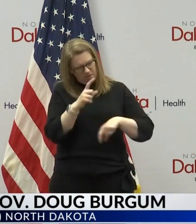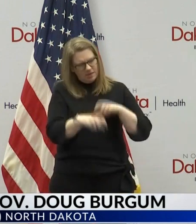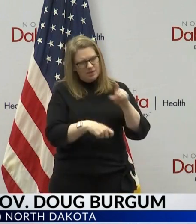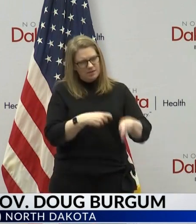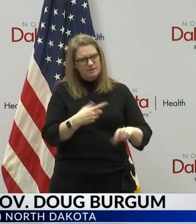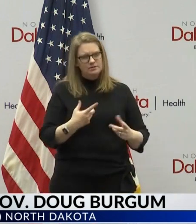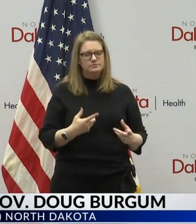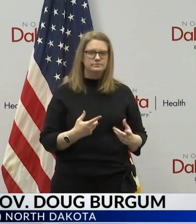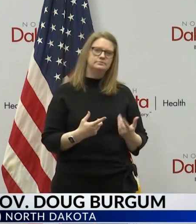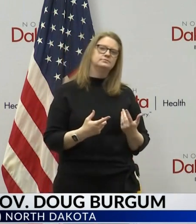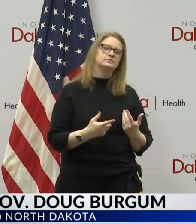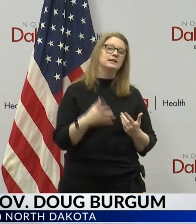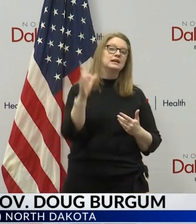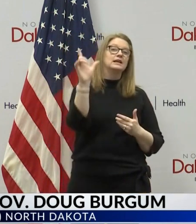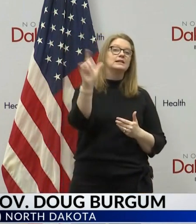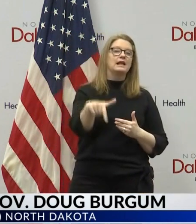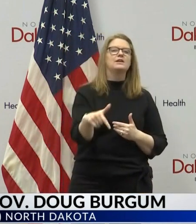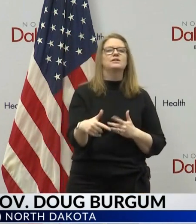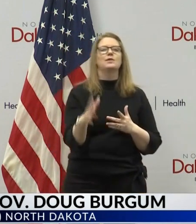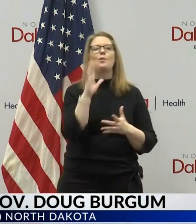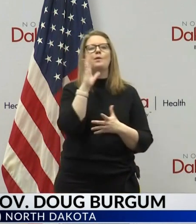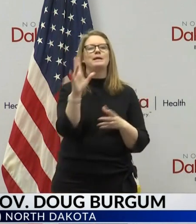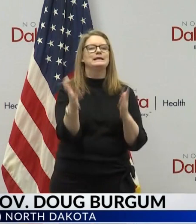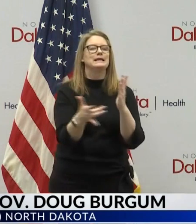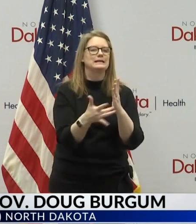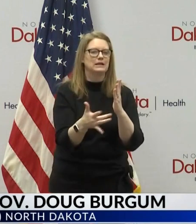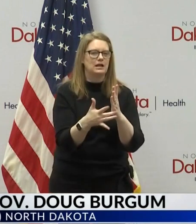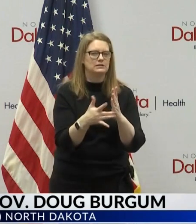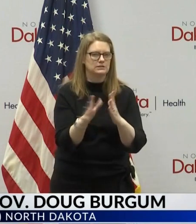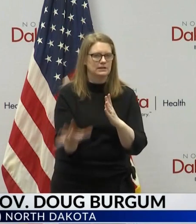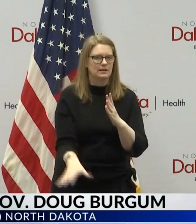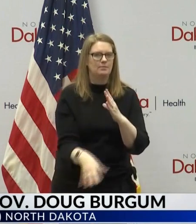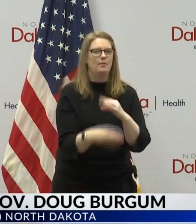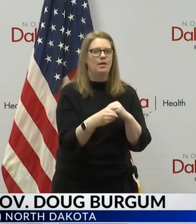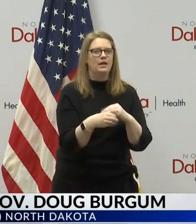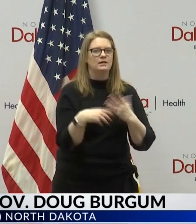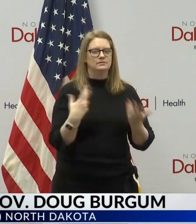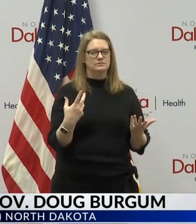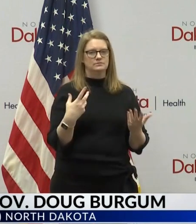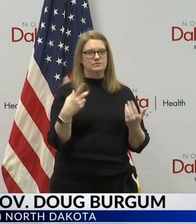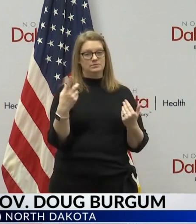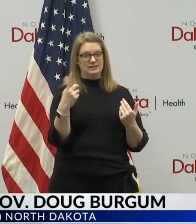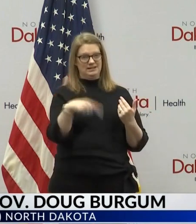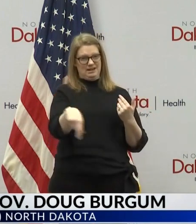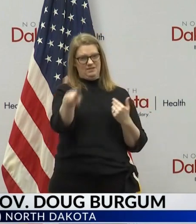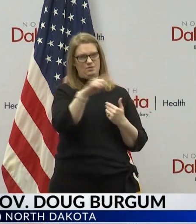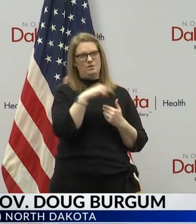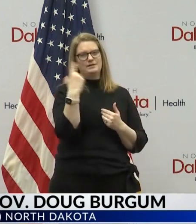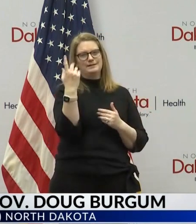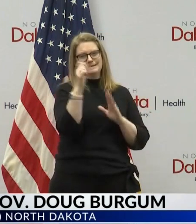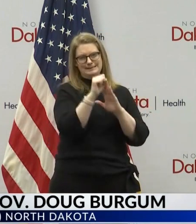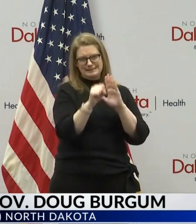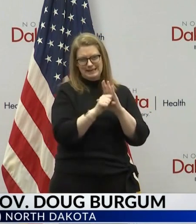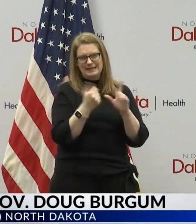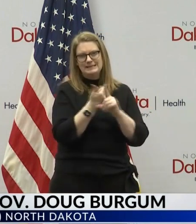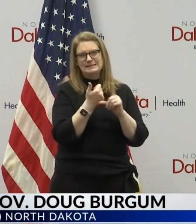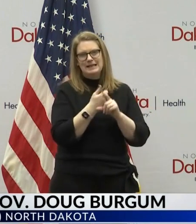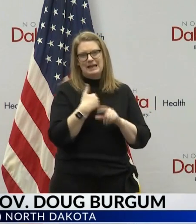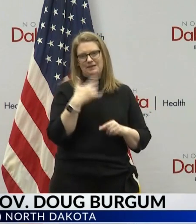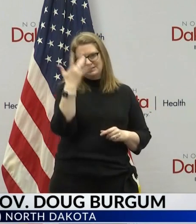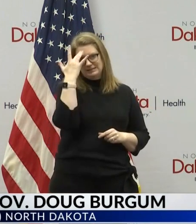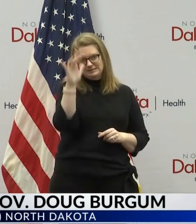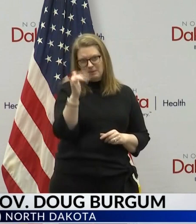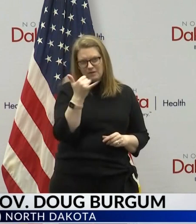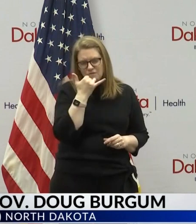there will be technology that's applied to this problem, particularly when virtually everyone in our state has a smartphone, and virtually everyone in the